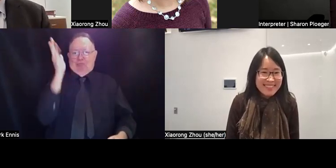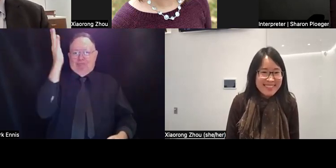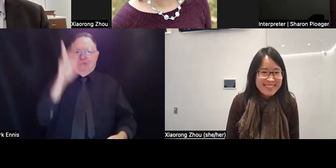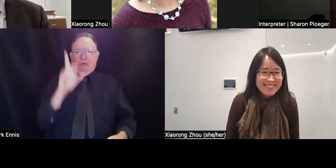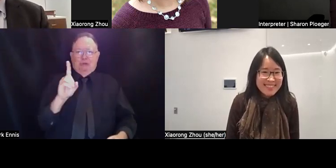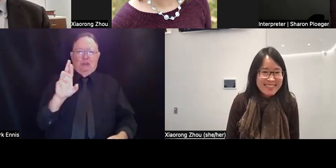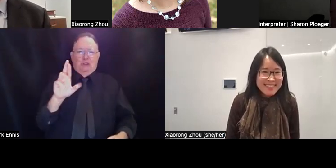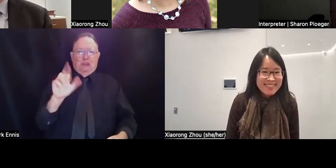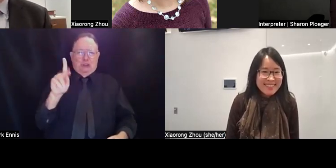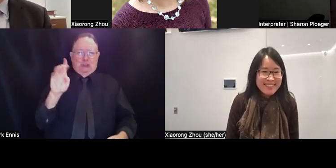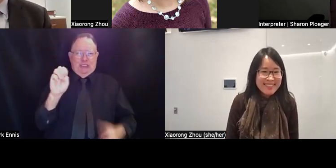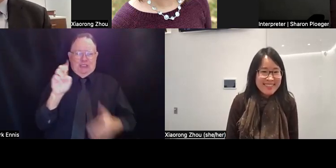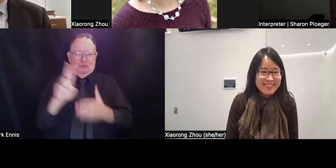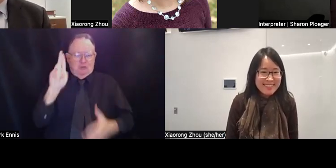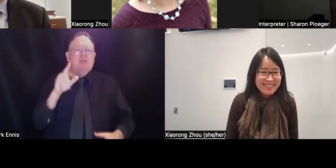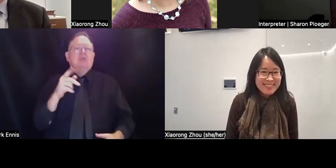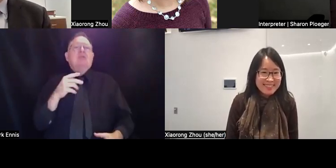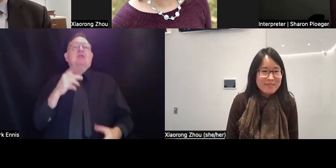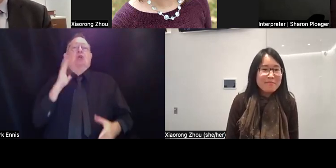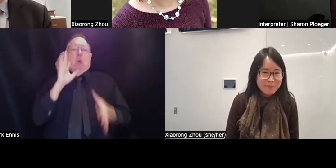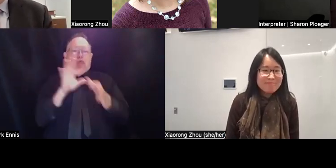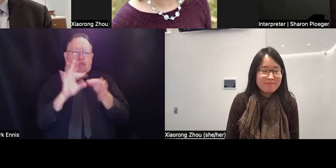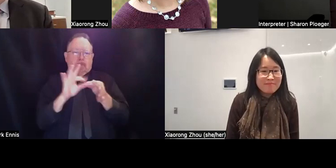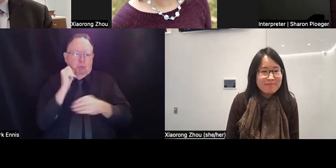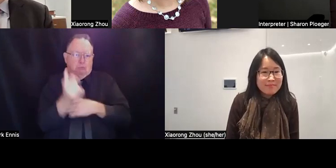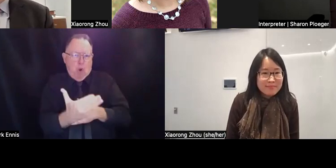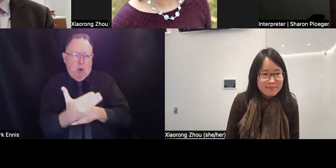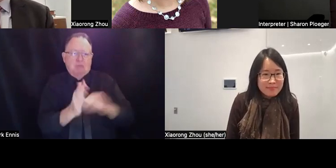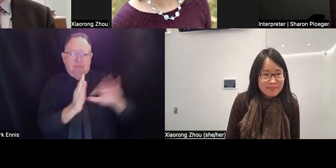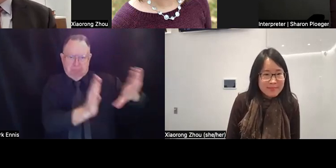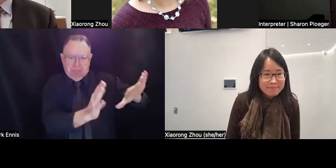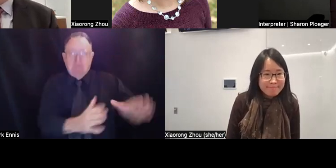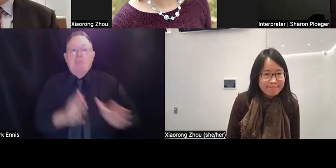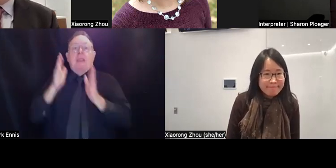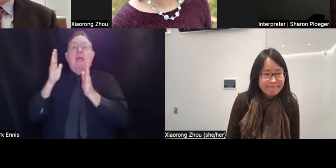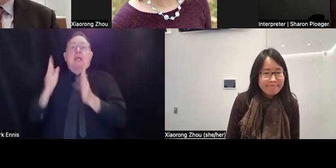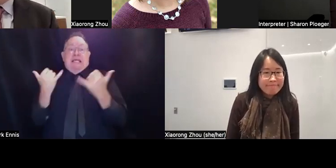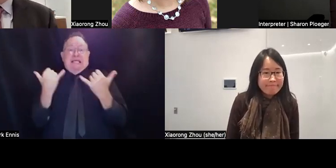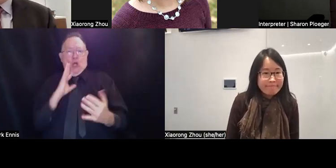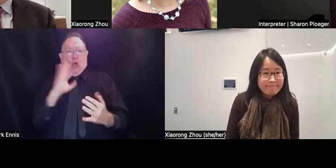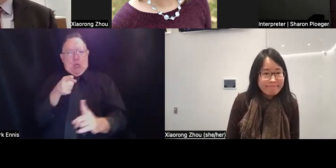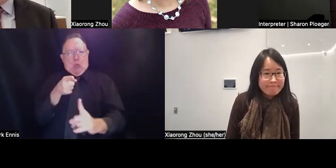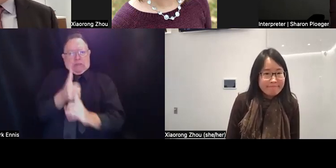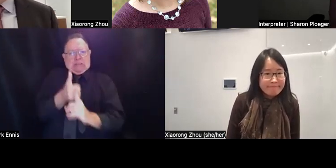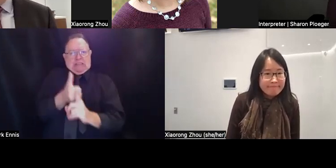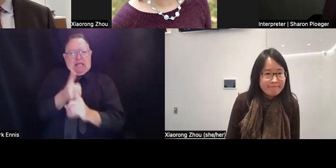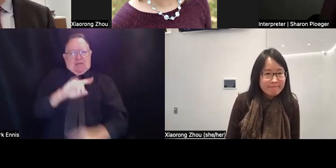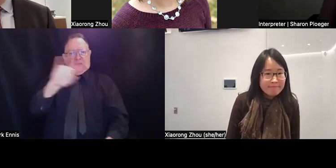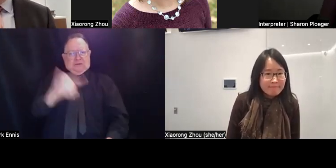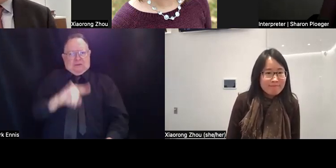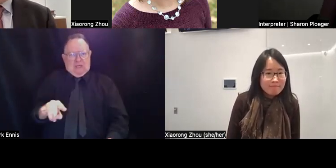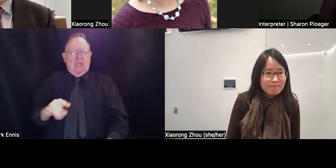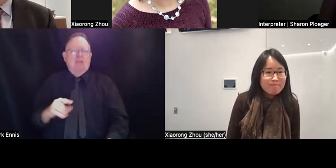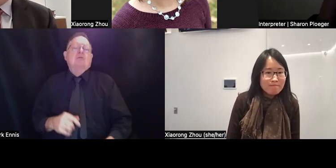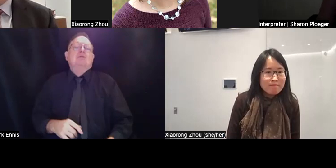about your research specifics tomorrow morning. But outside of your presentation tomorrow and